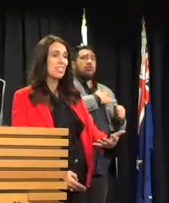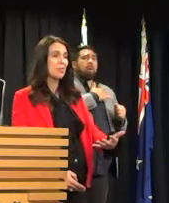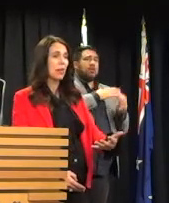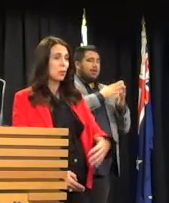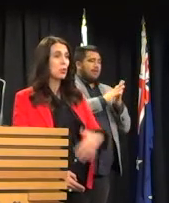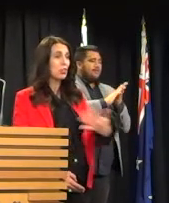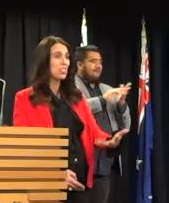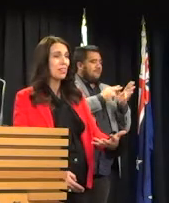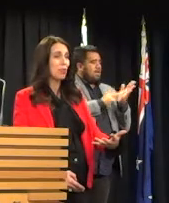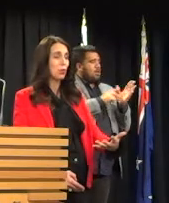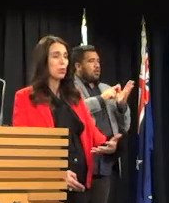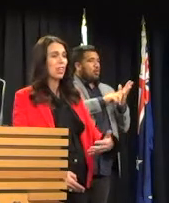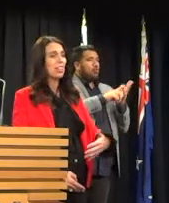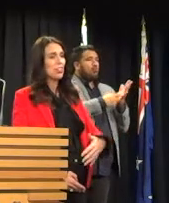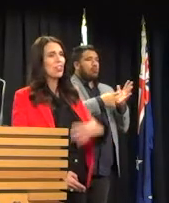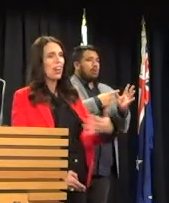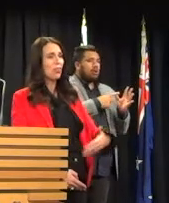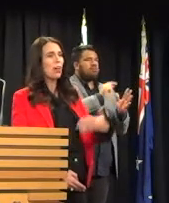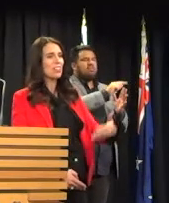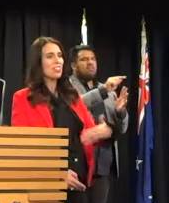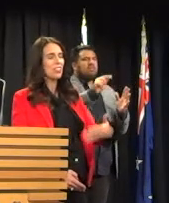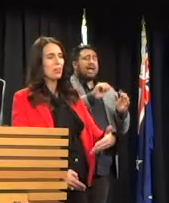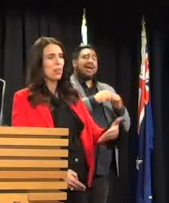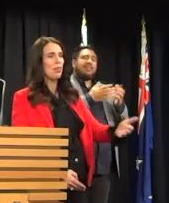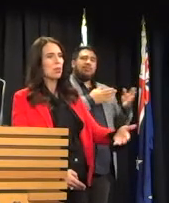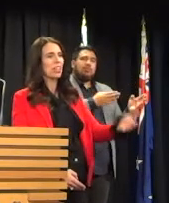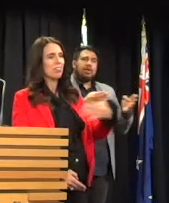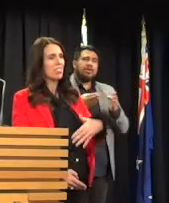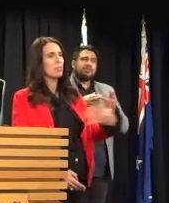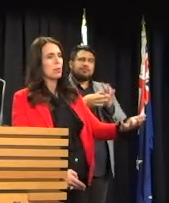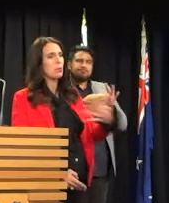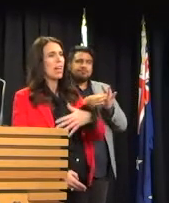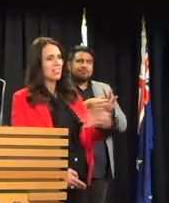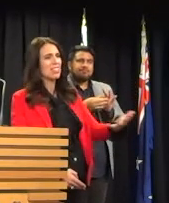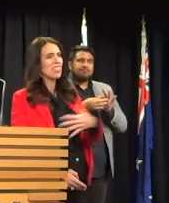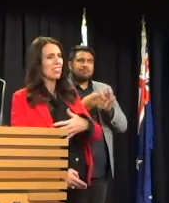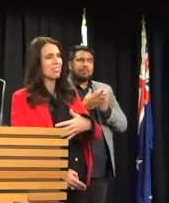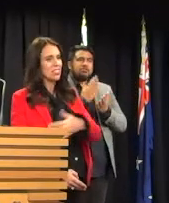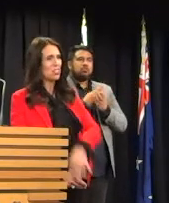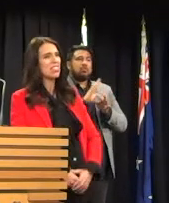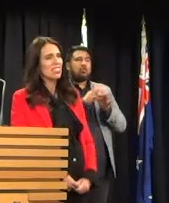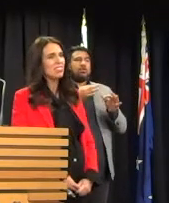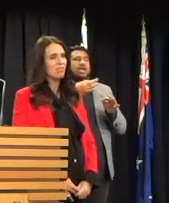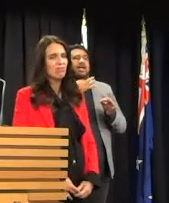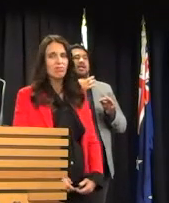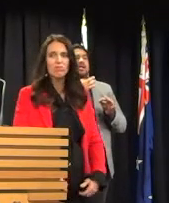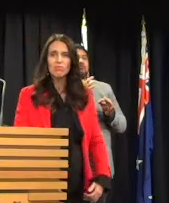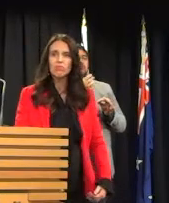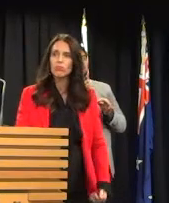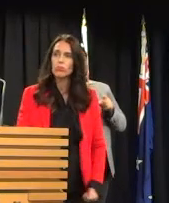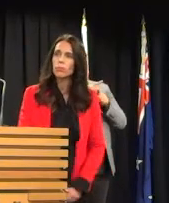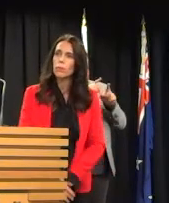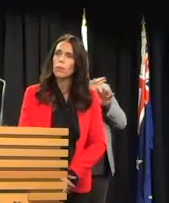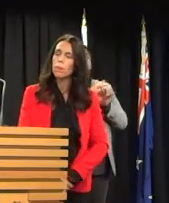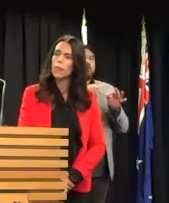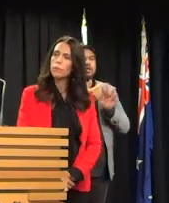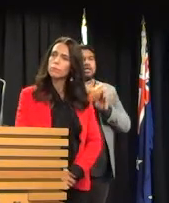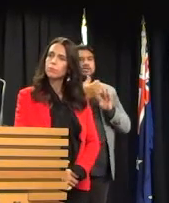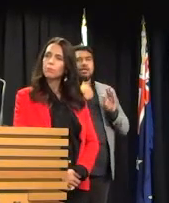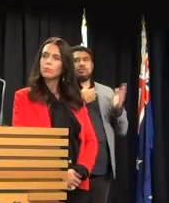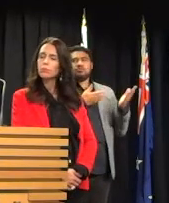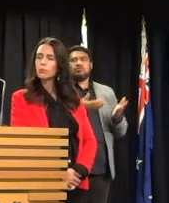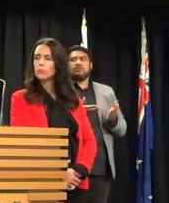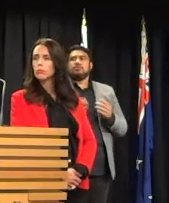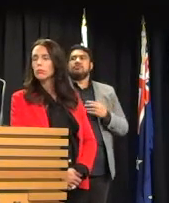teams were anticipated would use that model. So there are other ways to do that without putting at risk people accessing services. On the flip side though, by